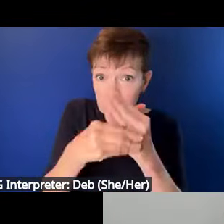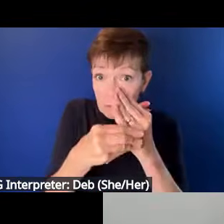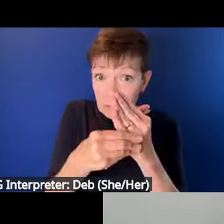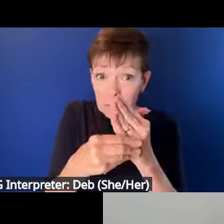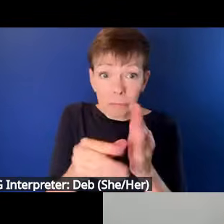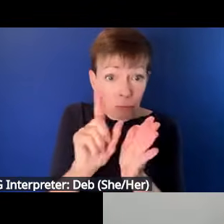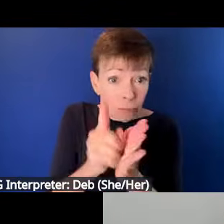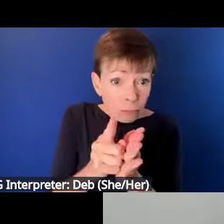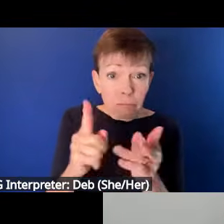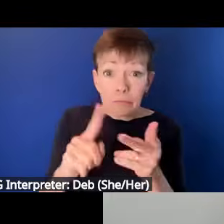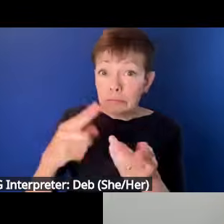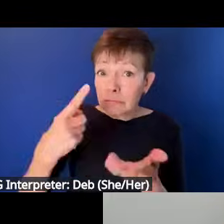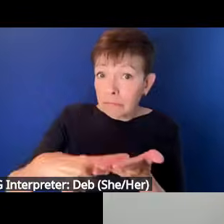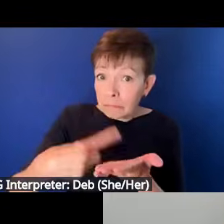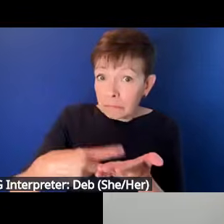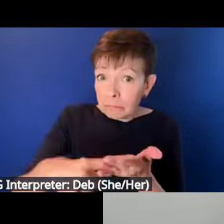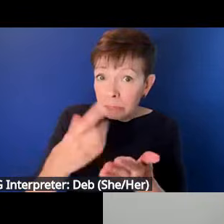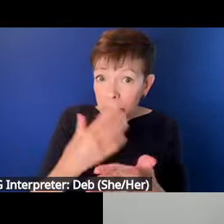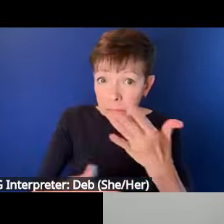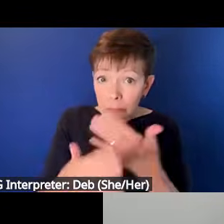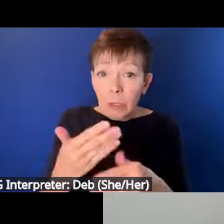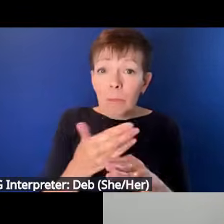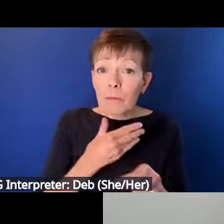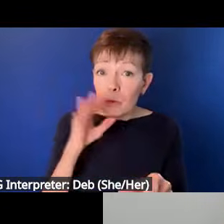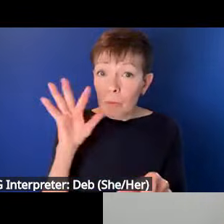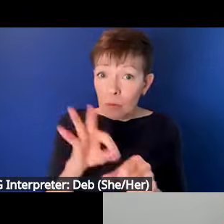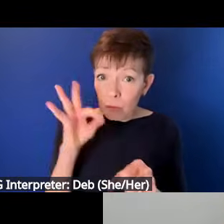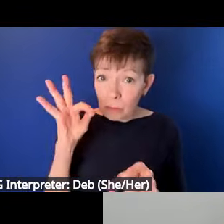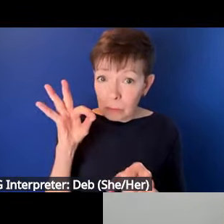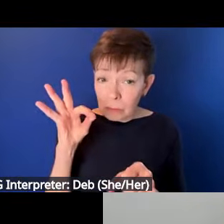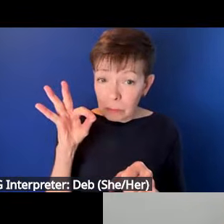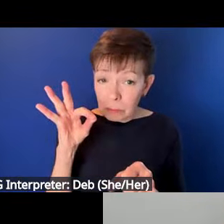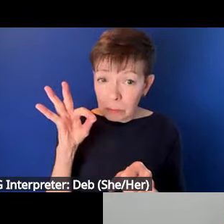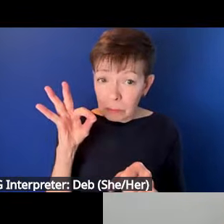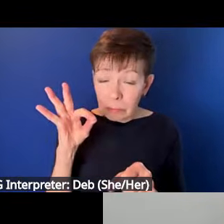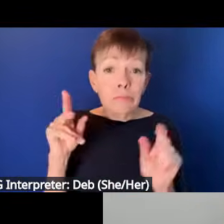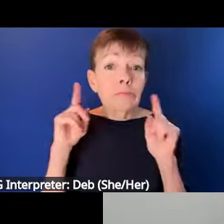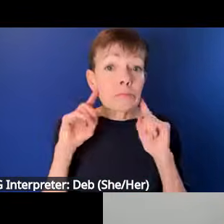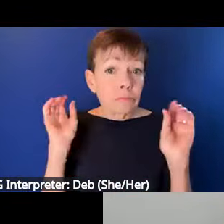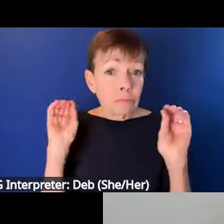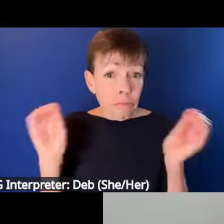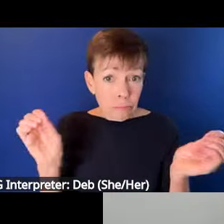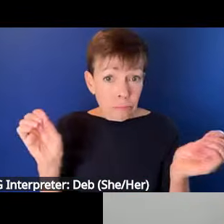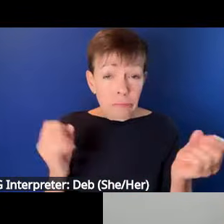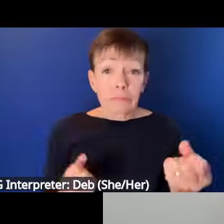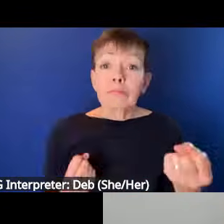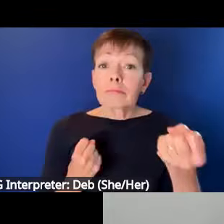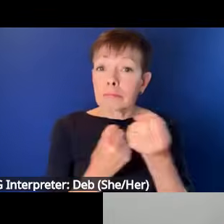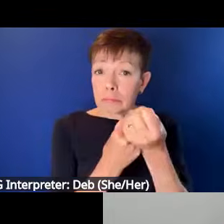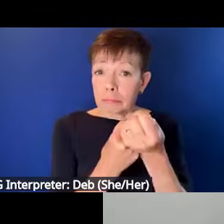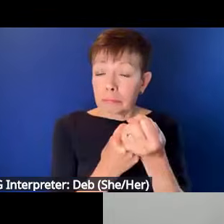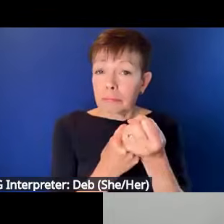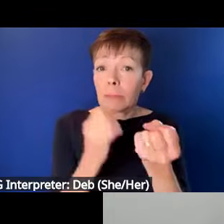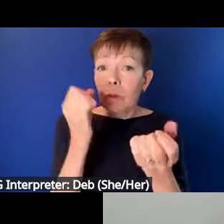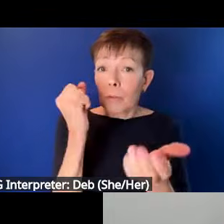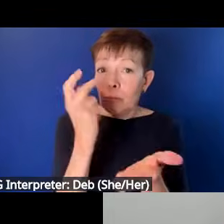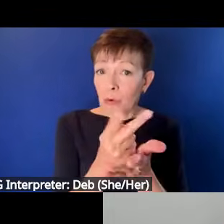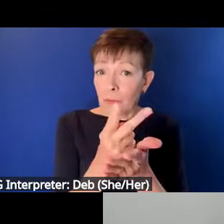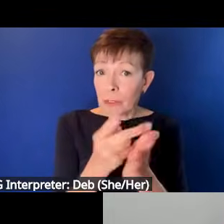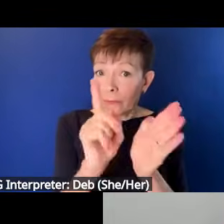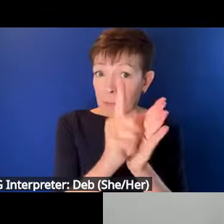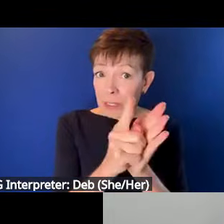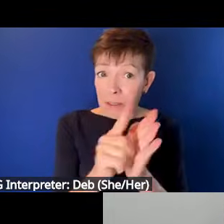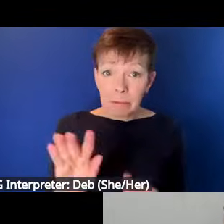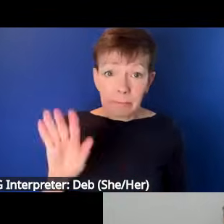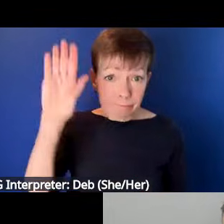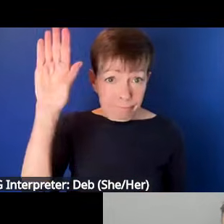any discussion of the minutes before I call the question? Okay, hearing none, all those in favor of approval of the minutes for the show of